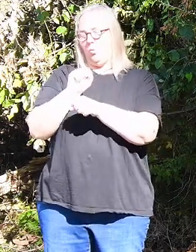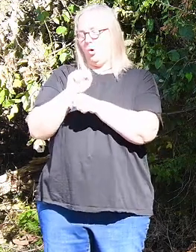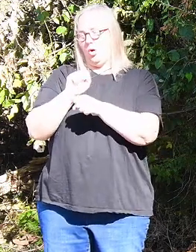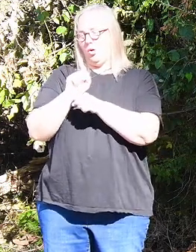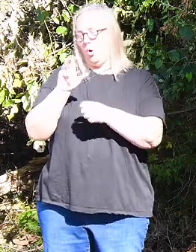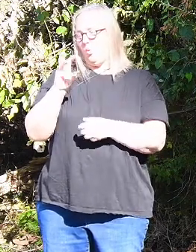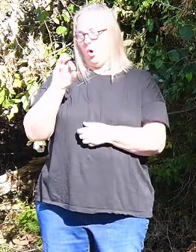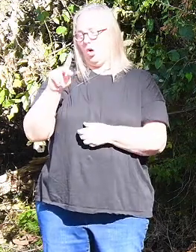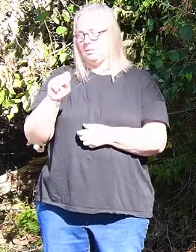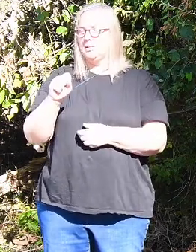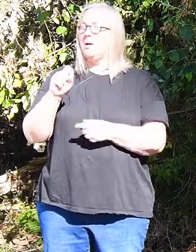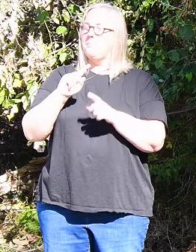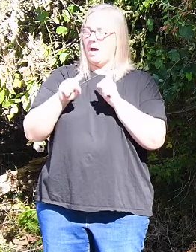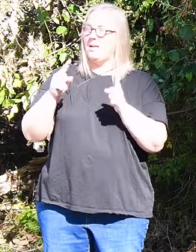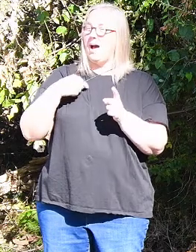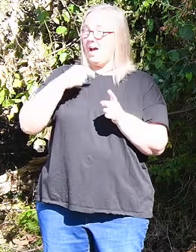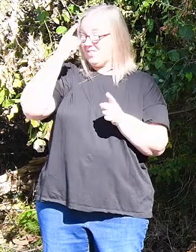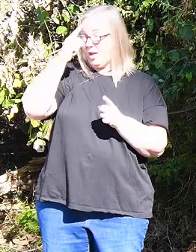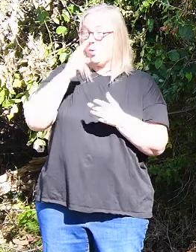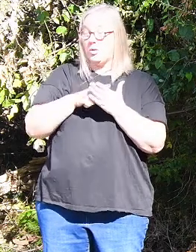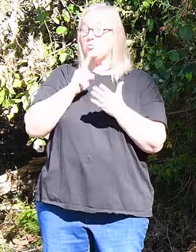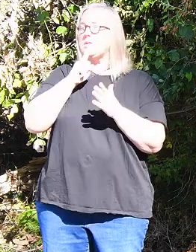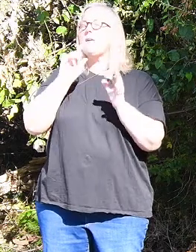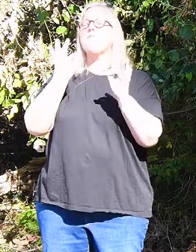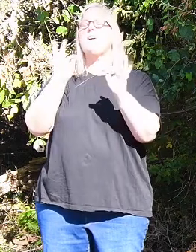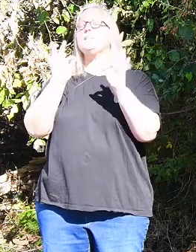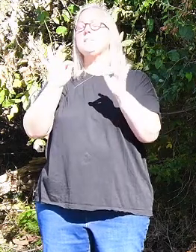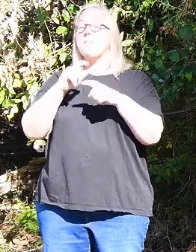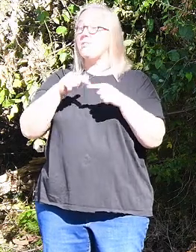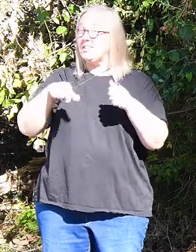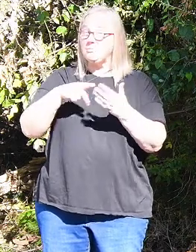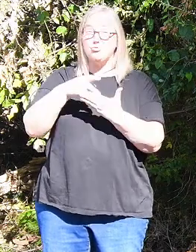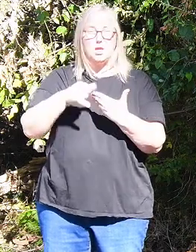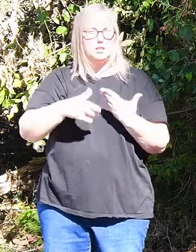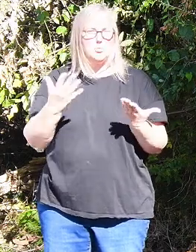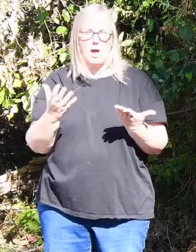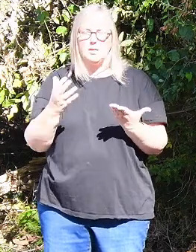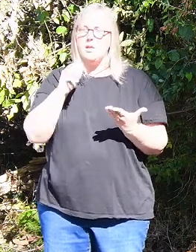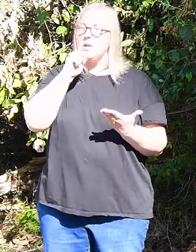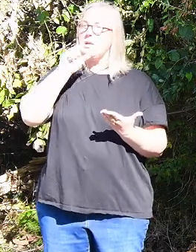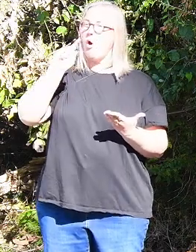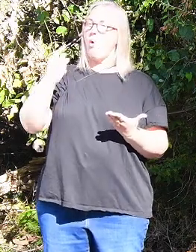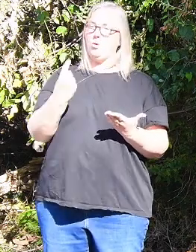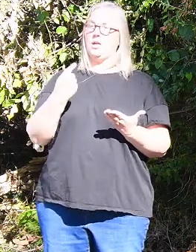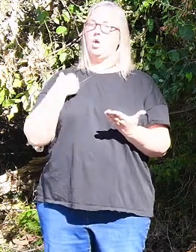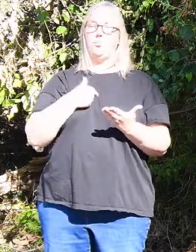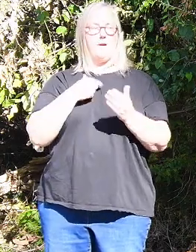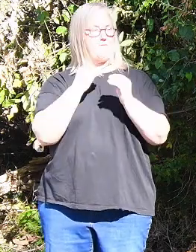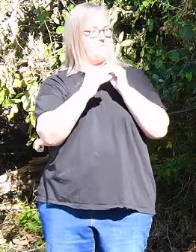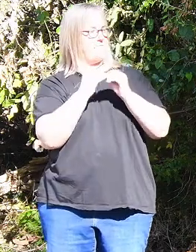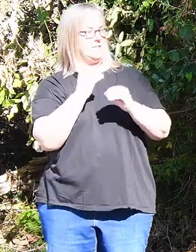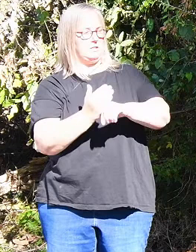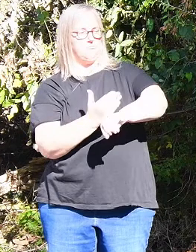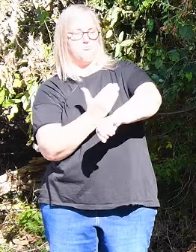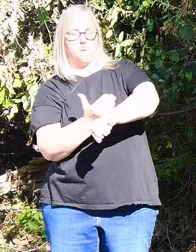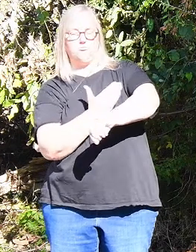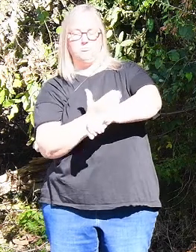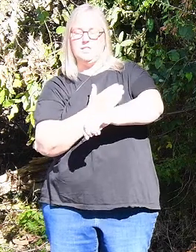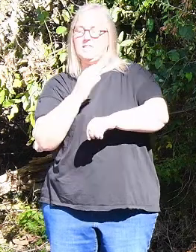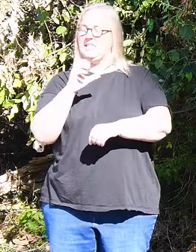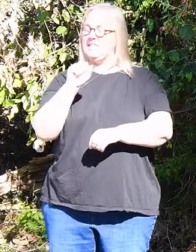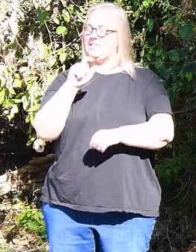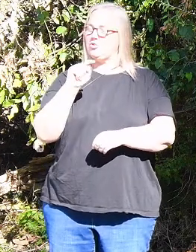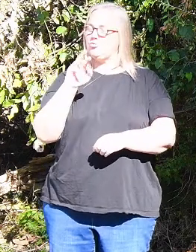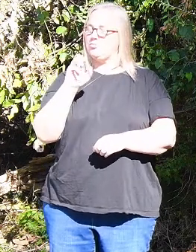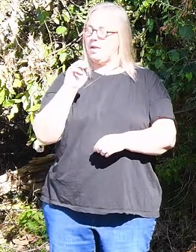is really fantastic about this project is not only are we fixing the stream bed, not only are we restoring